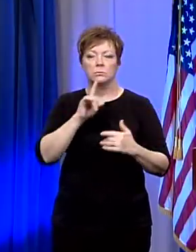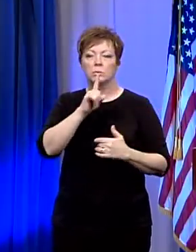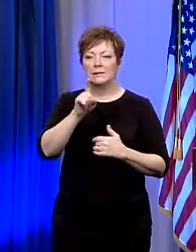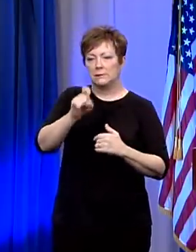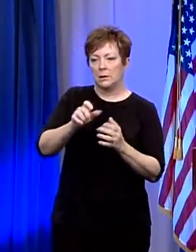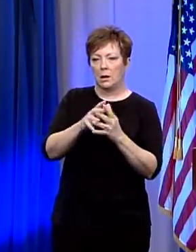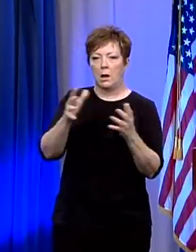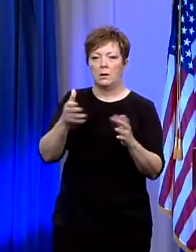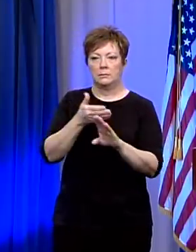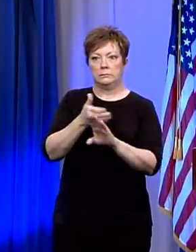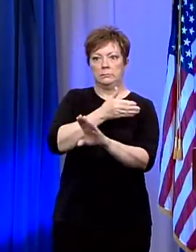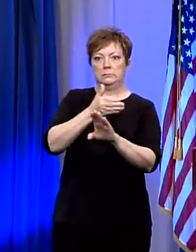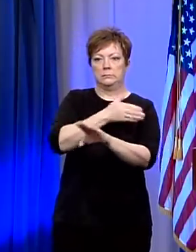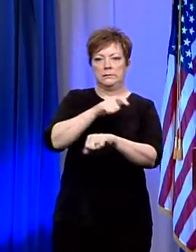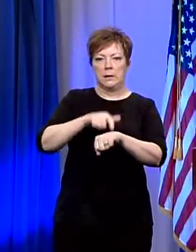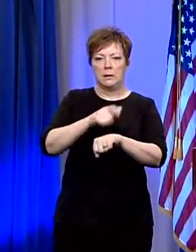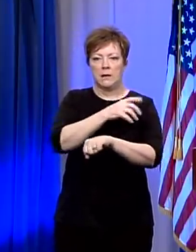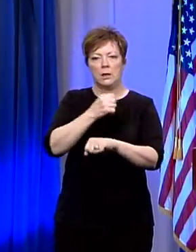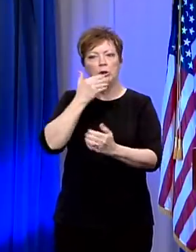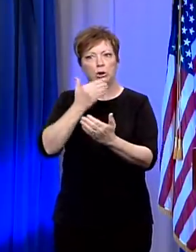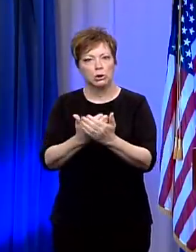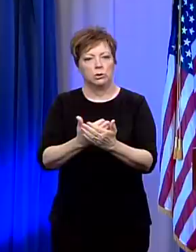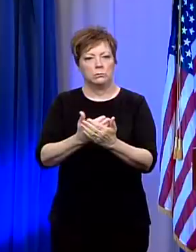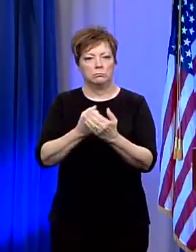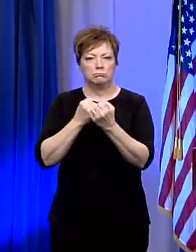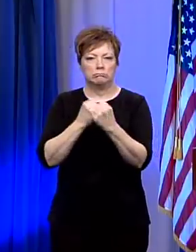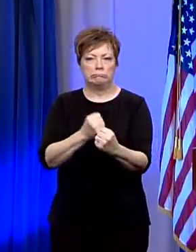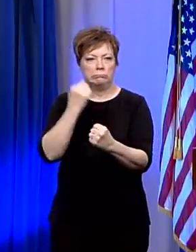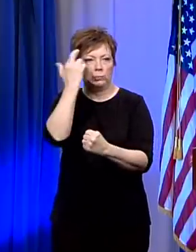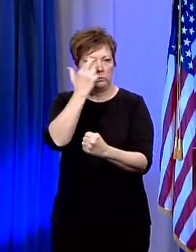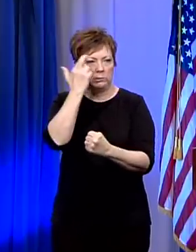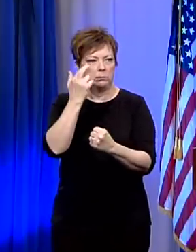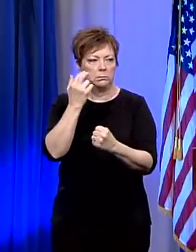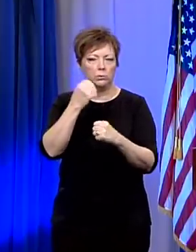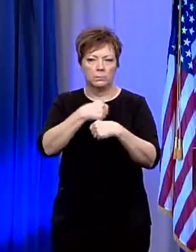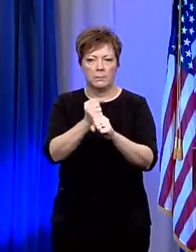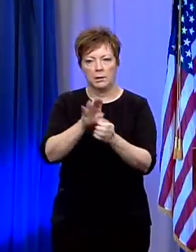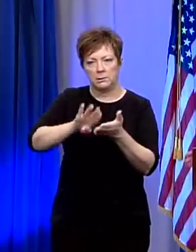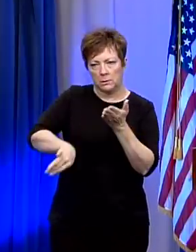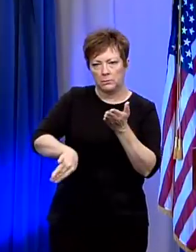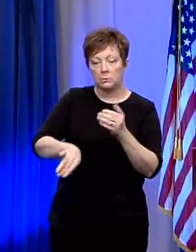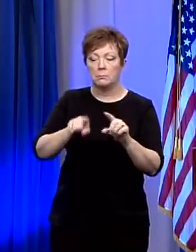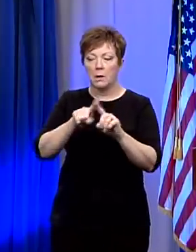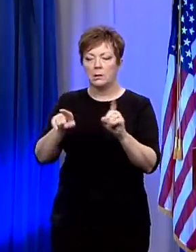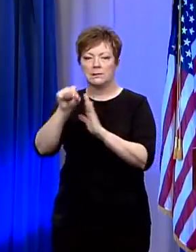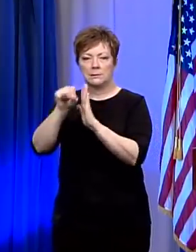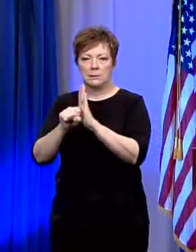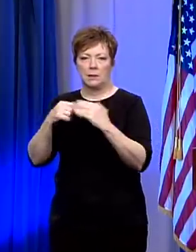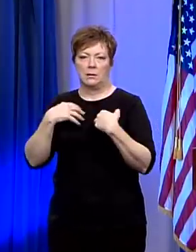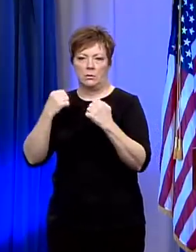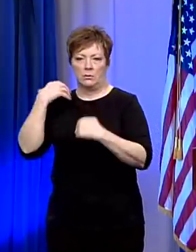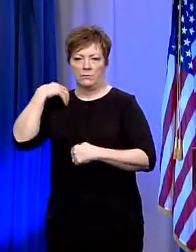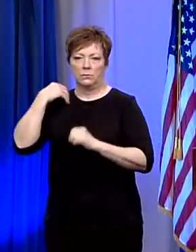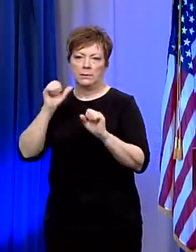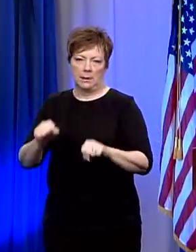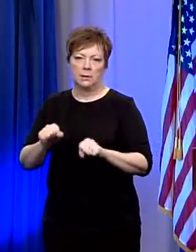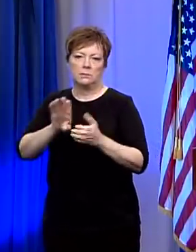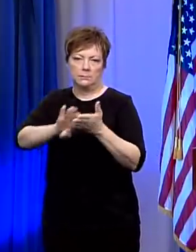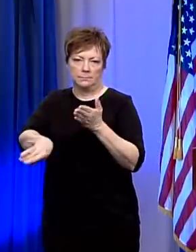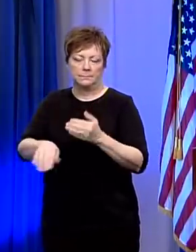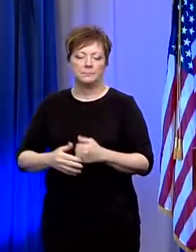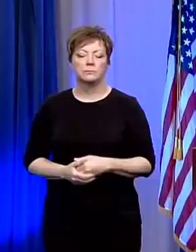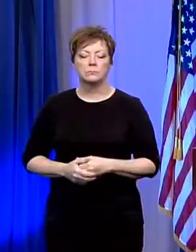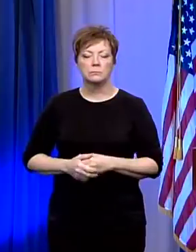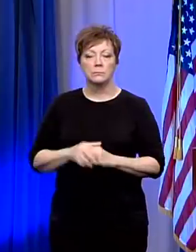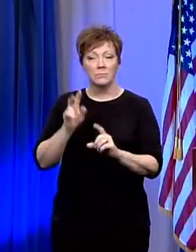lot of lead time and a sound justification to make an exception to that. That's purely at the discretion of the state health officer. Again, that applies